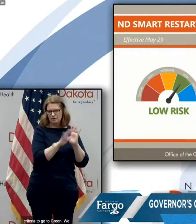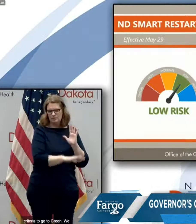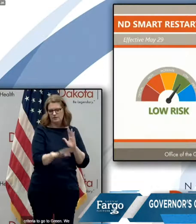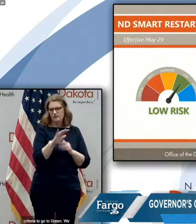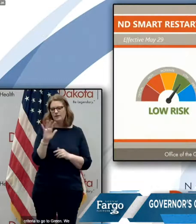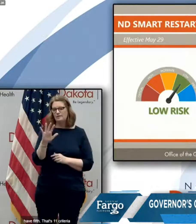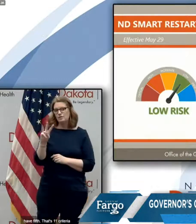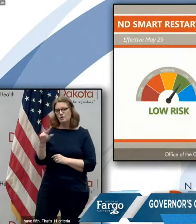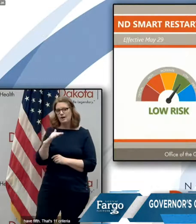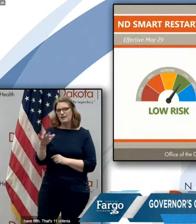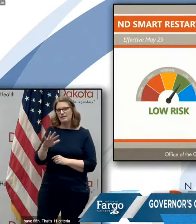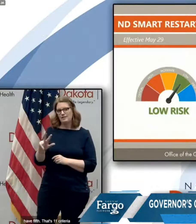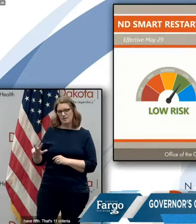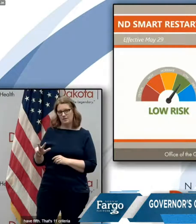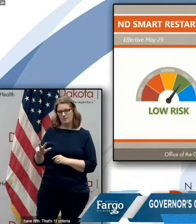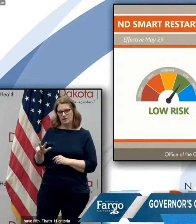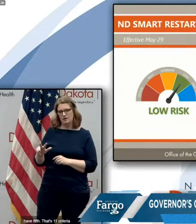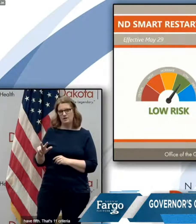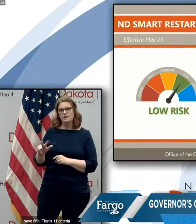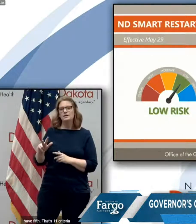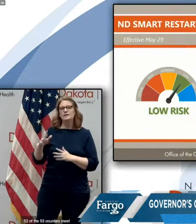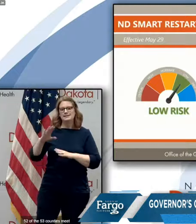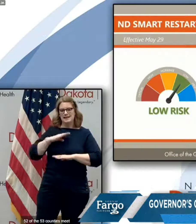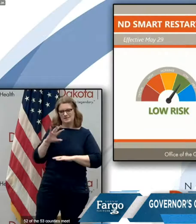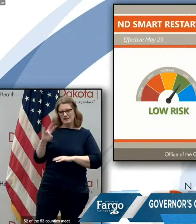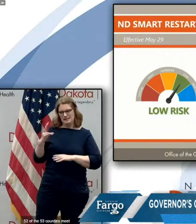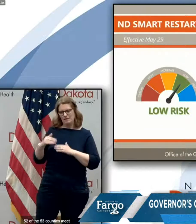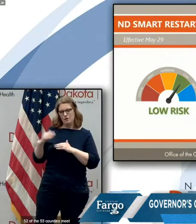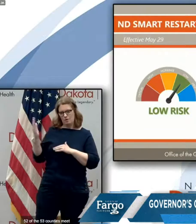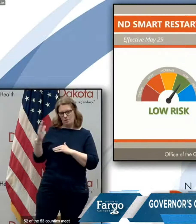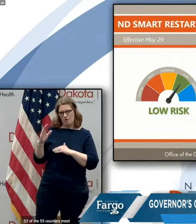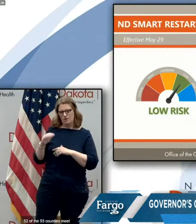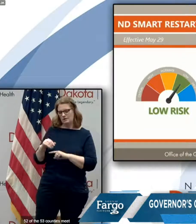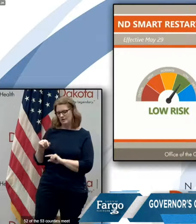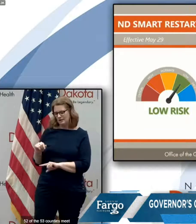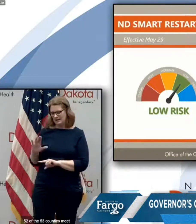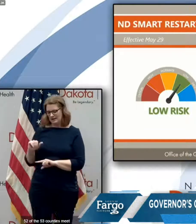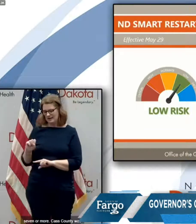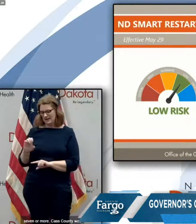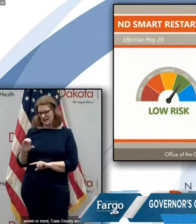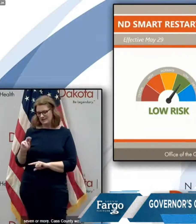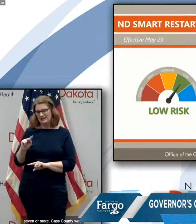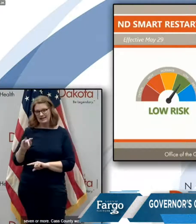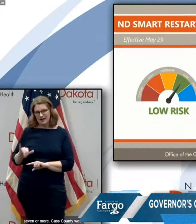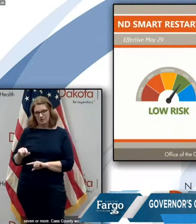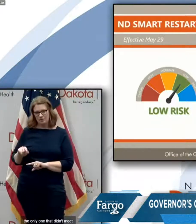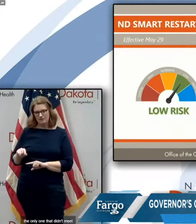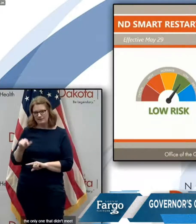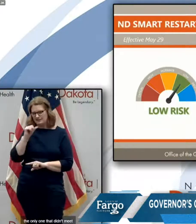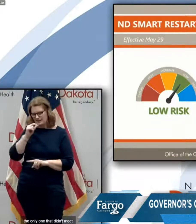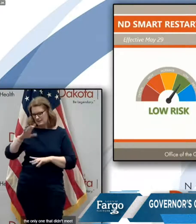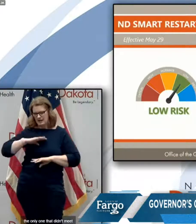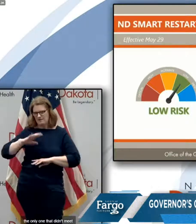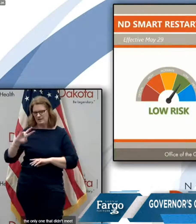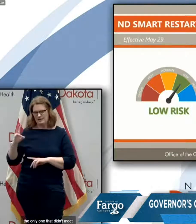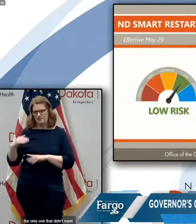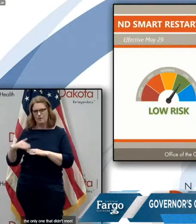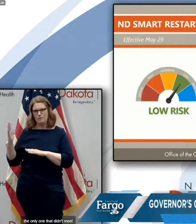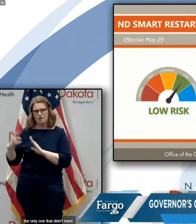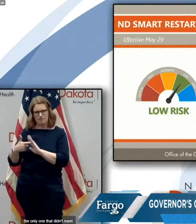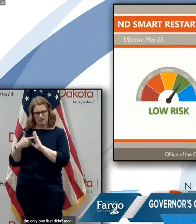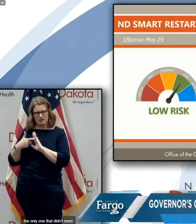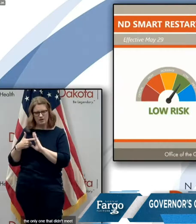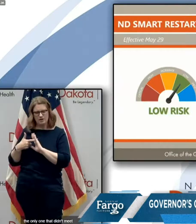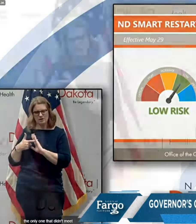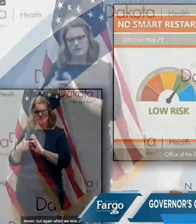53 counties meet 7 or more. Cass County was the only one that didn't meet 7 or more. But again, when we took